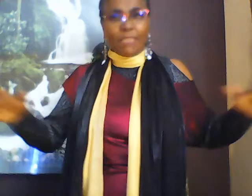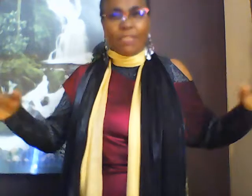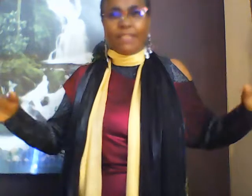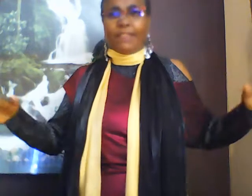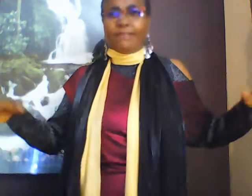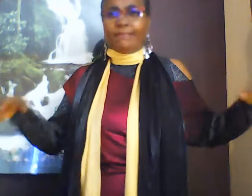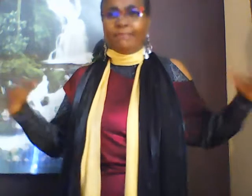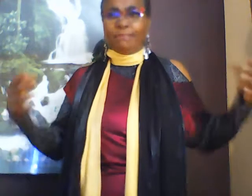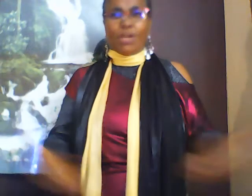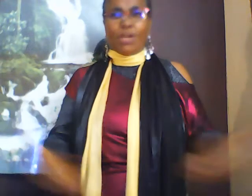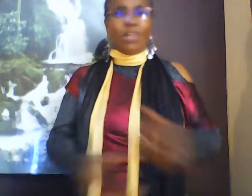disseminated, blood